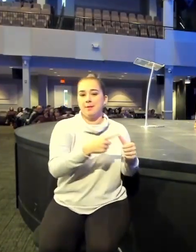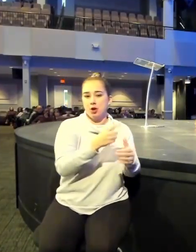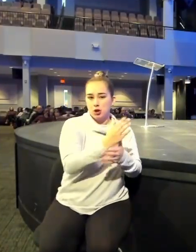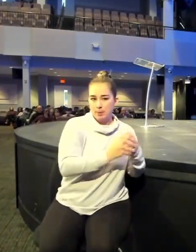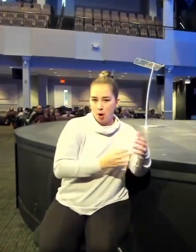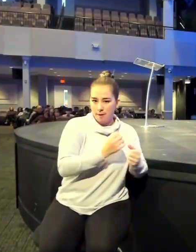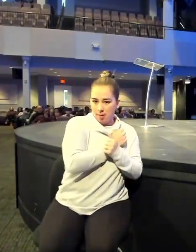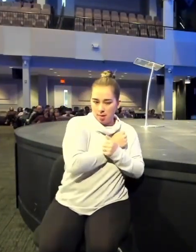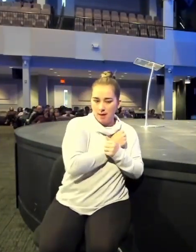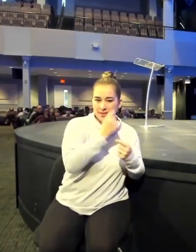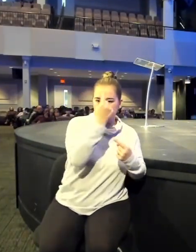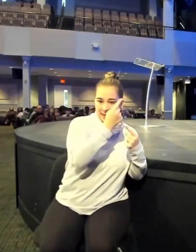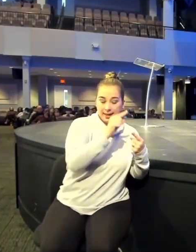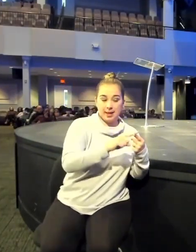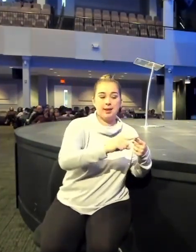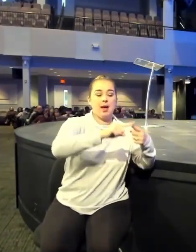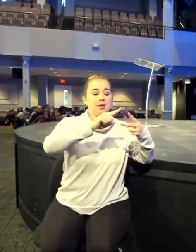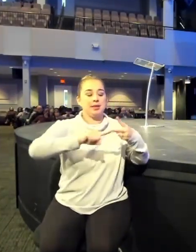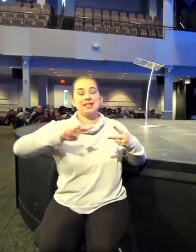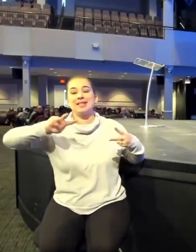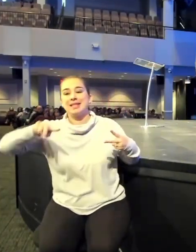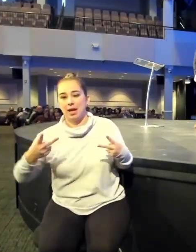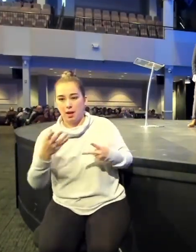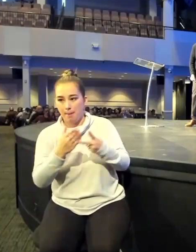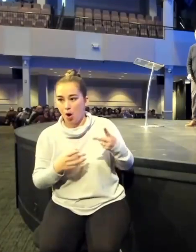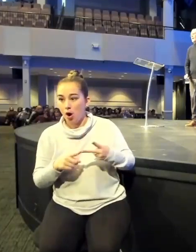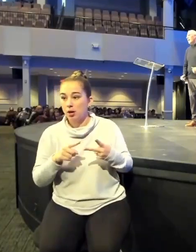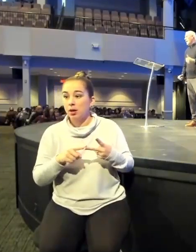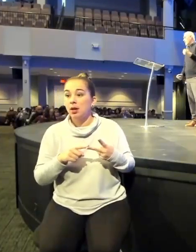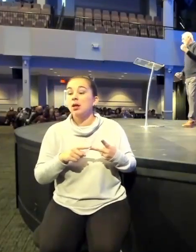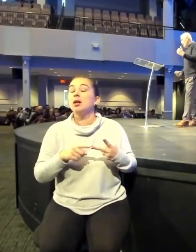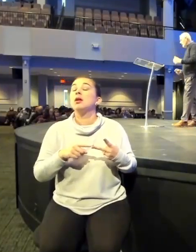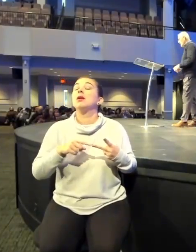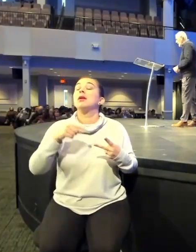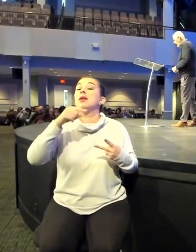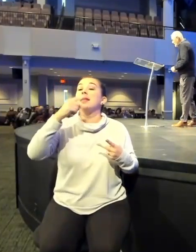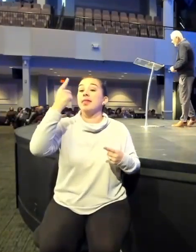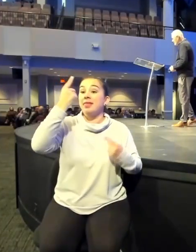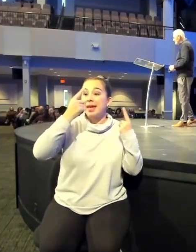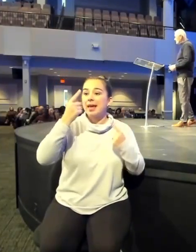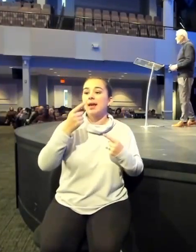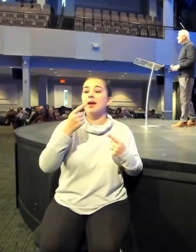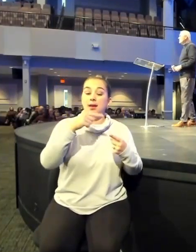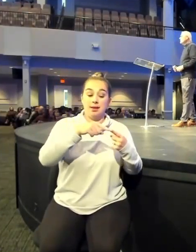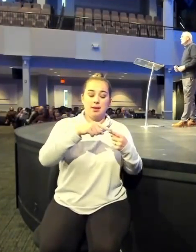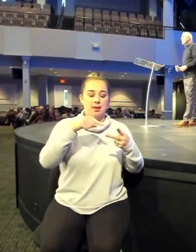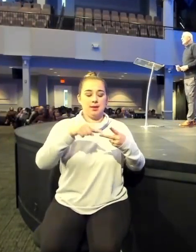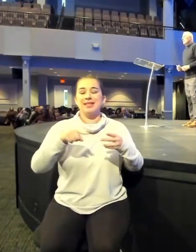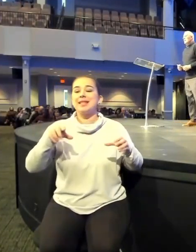today that we want to look at. Not only is it a way of thinking, but it's also a way of acting.